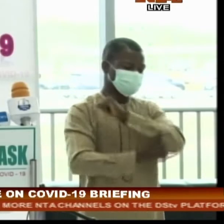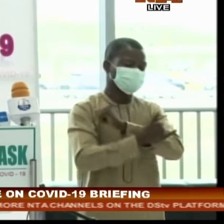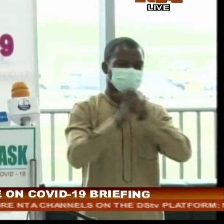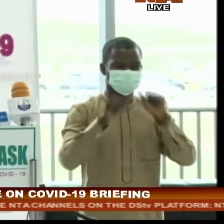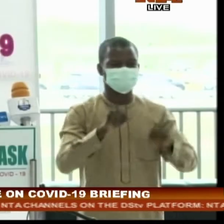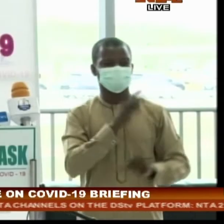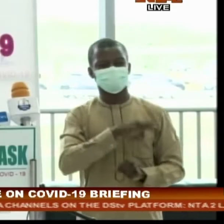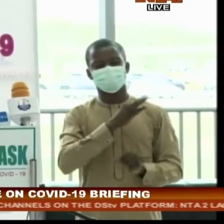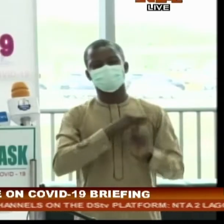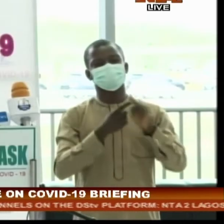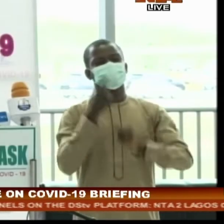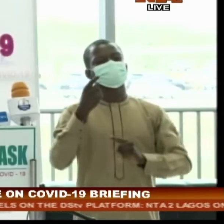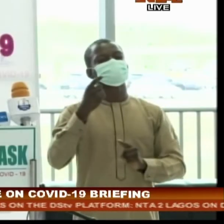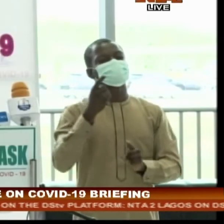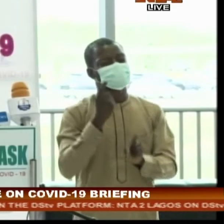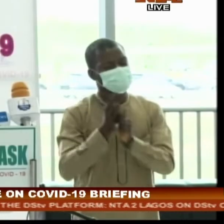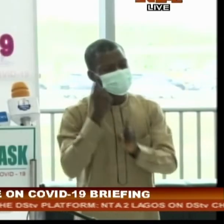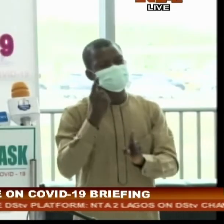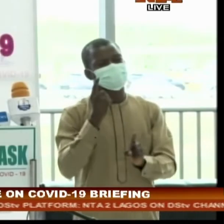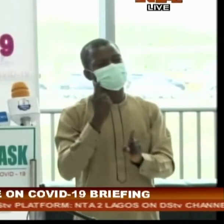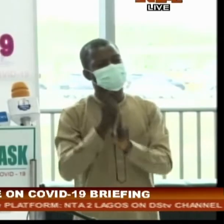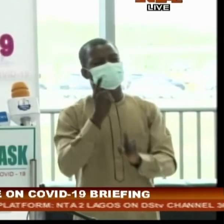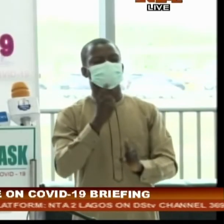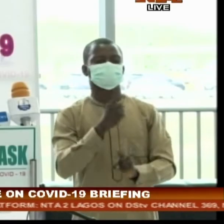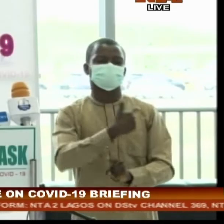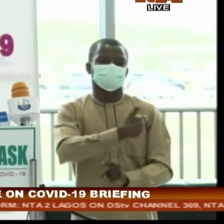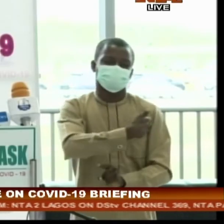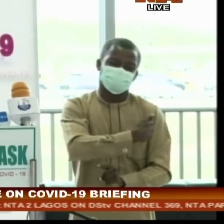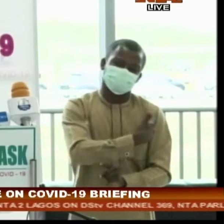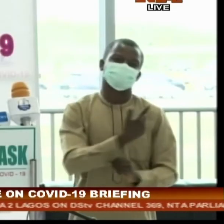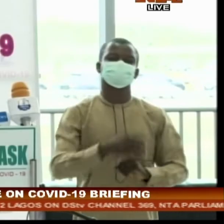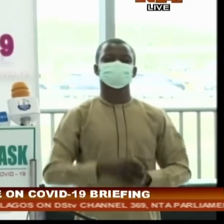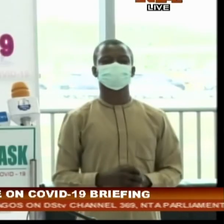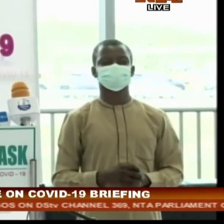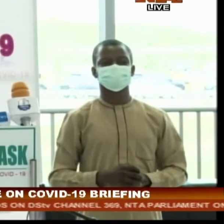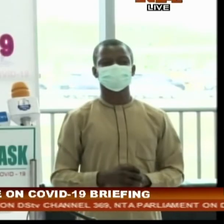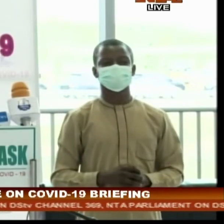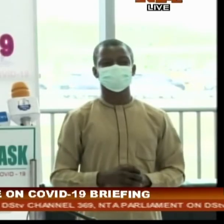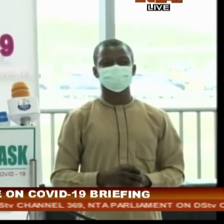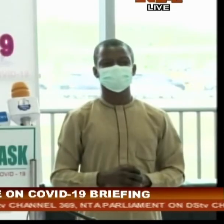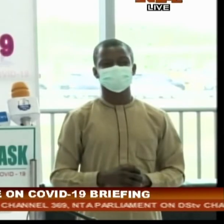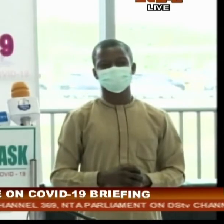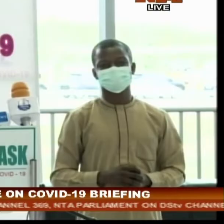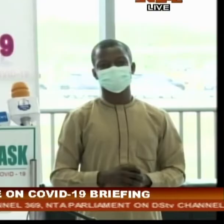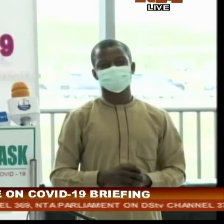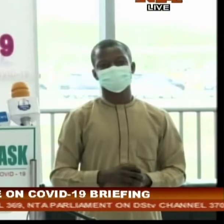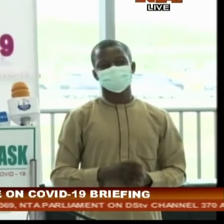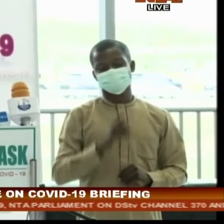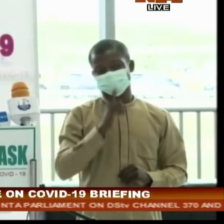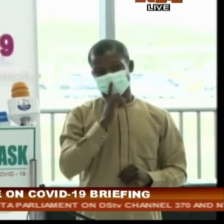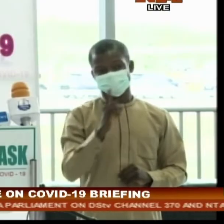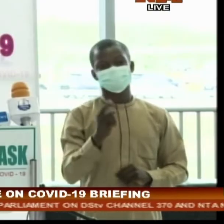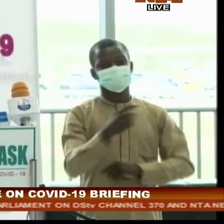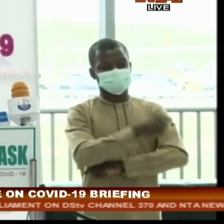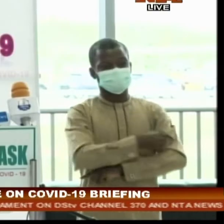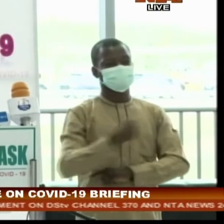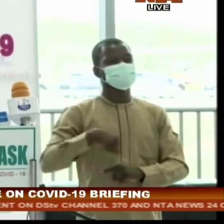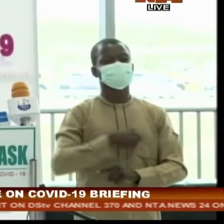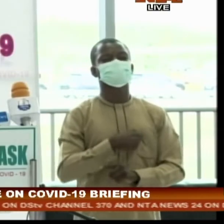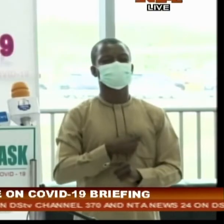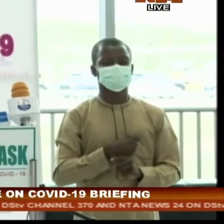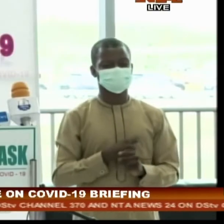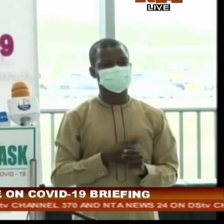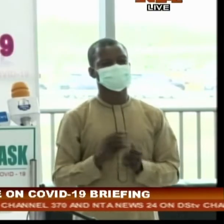effective vaccine. There is a politics to this. We would coordinate and work with the World